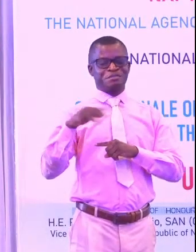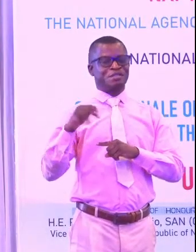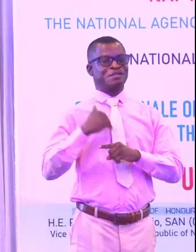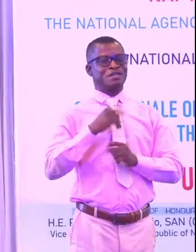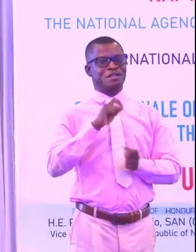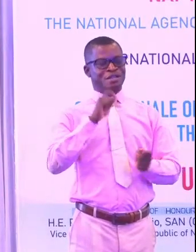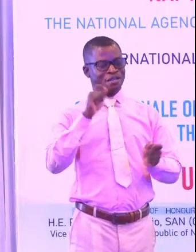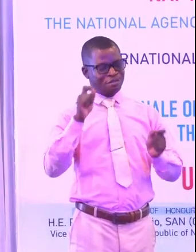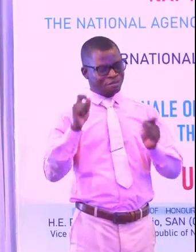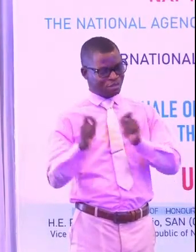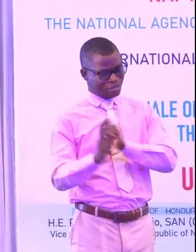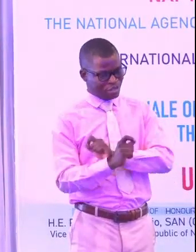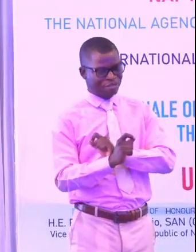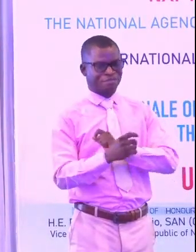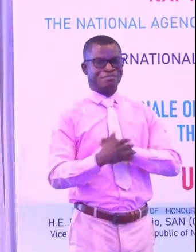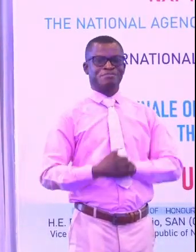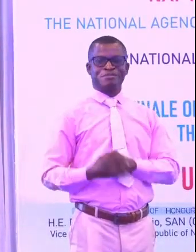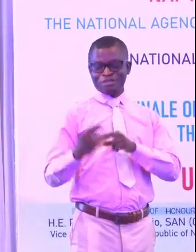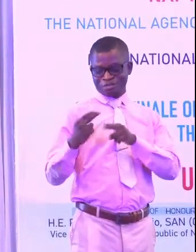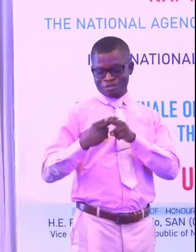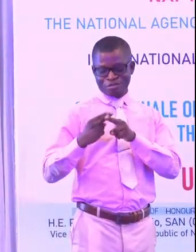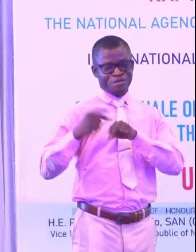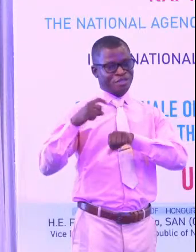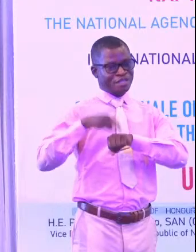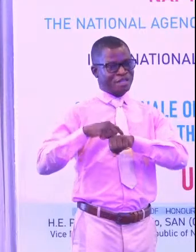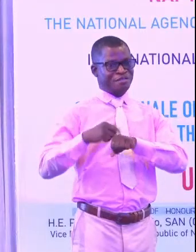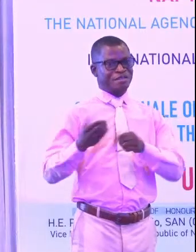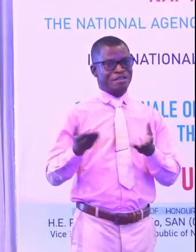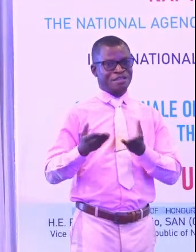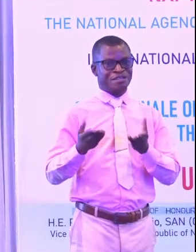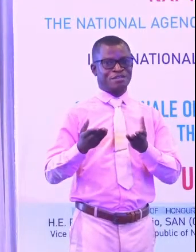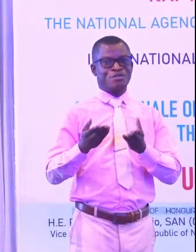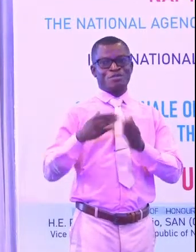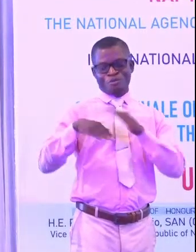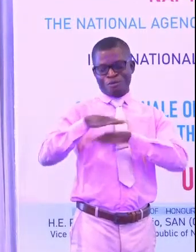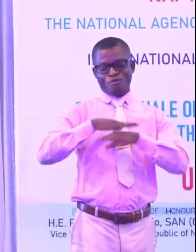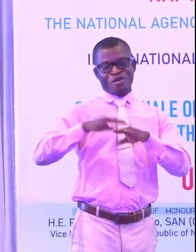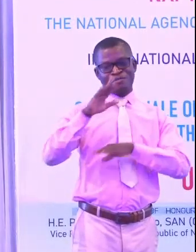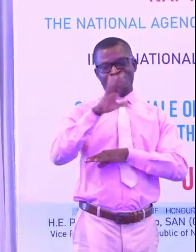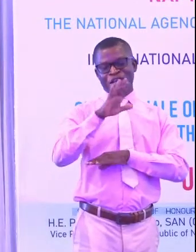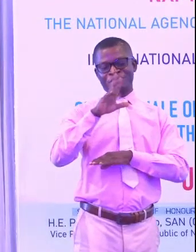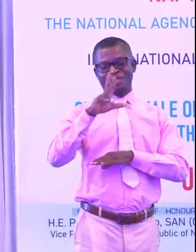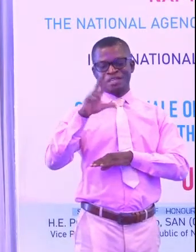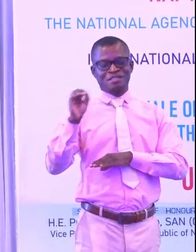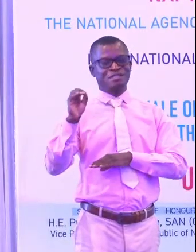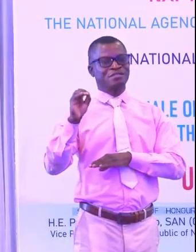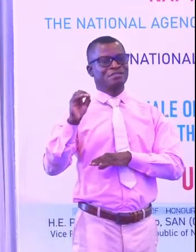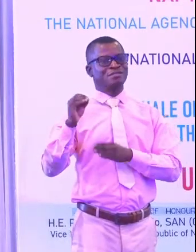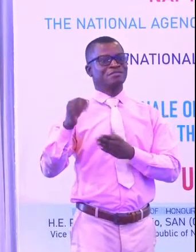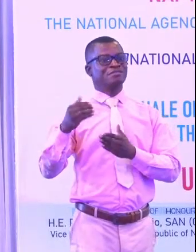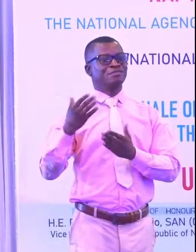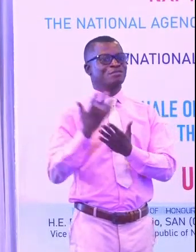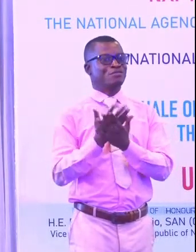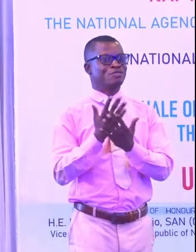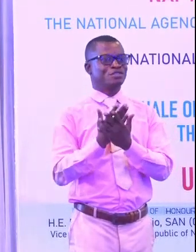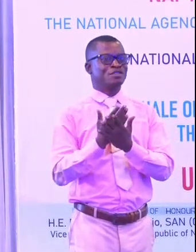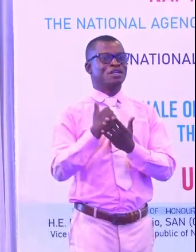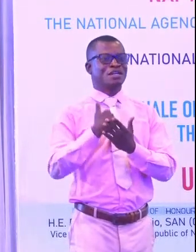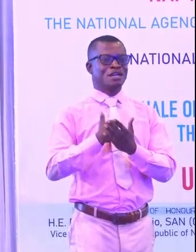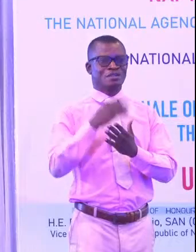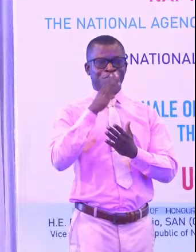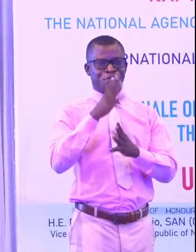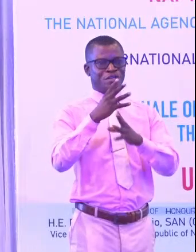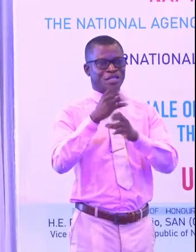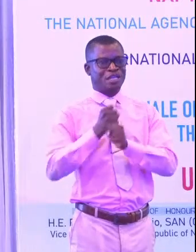She has honored her short time here with us so far. Over 530 convictions have been secured.